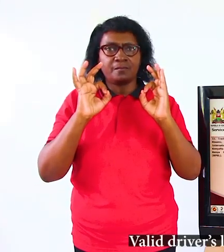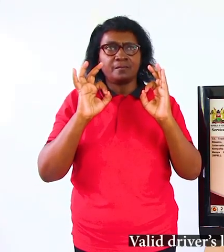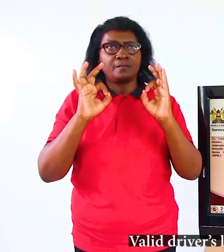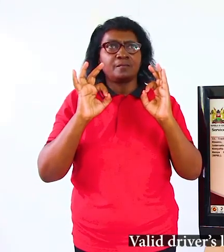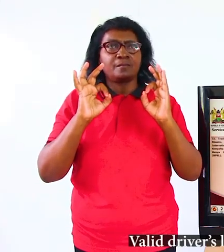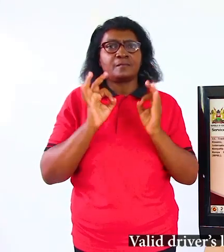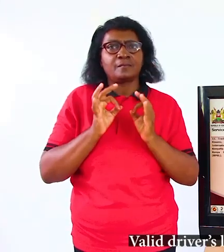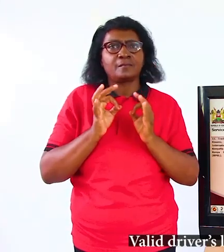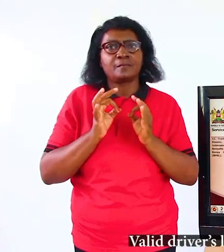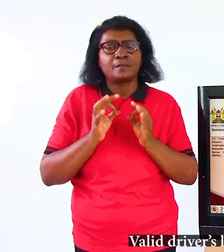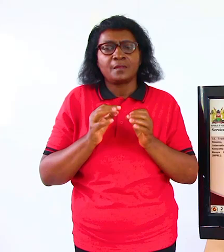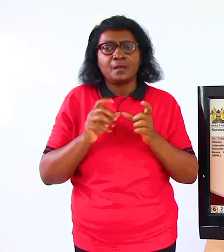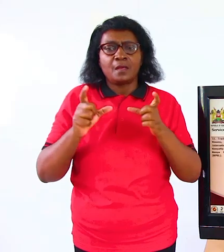Valid driver license.